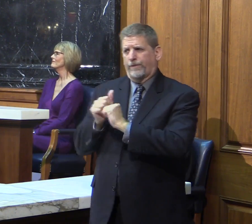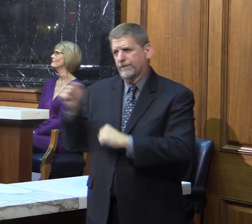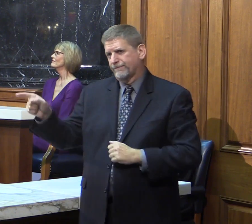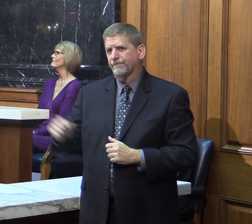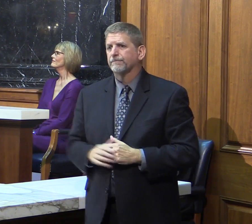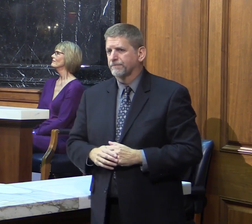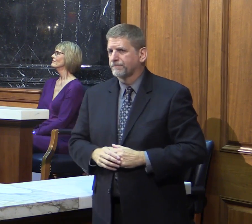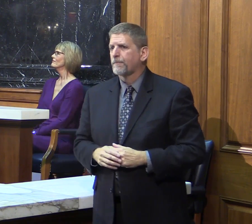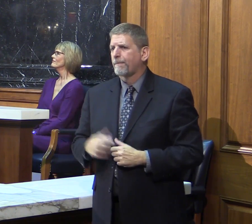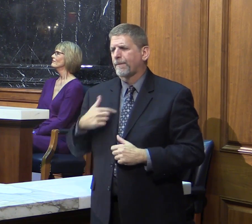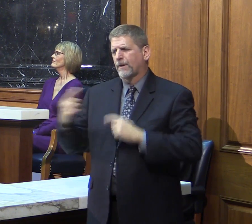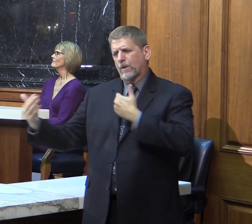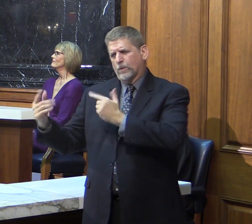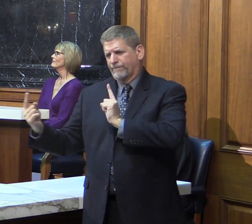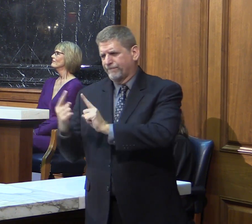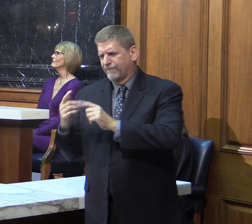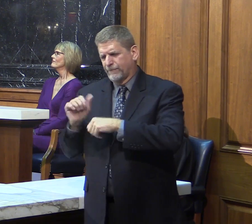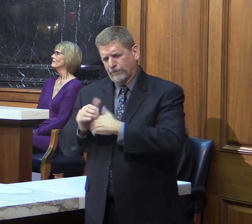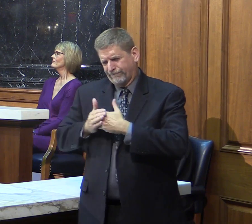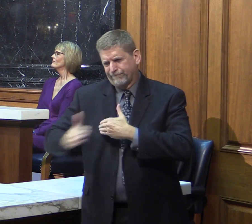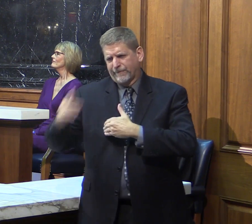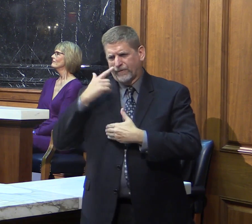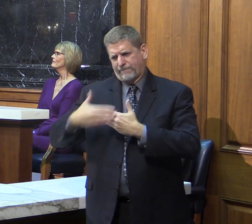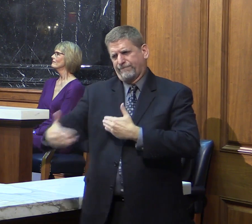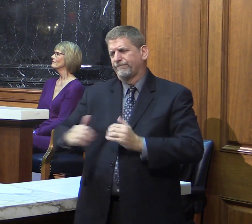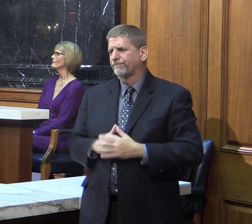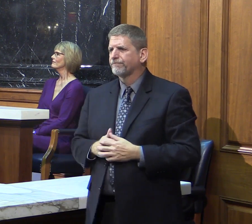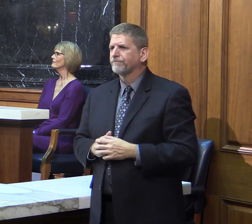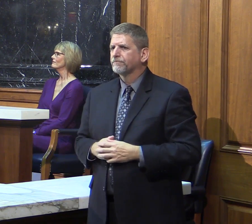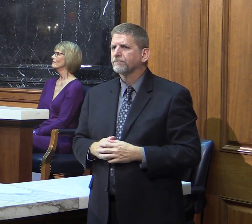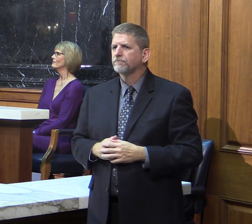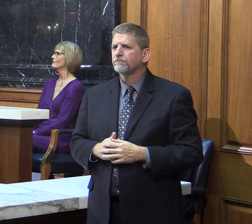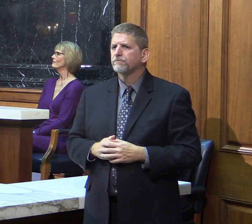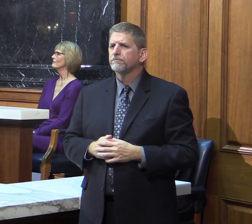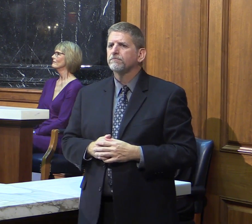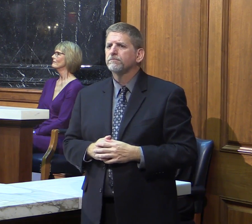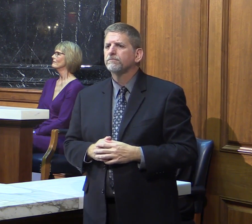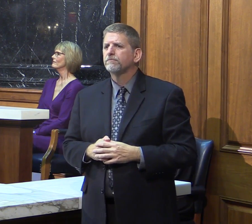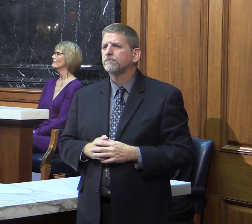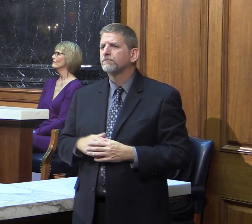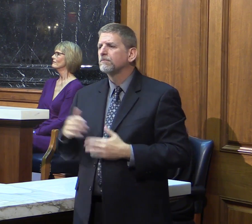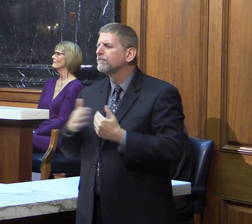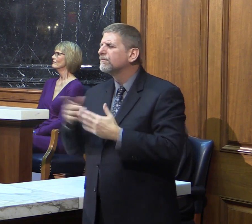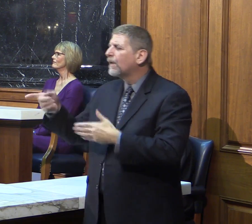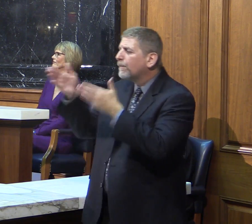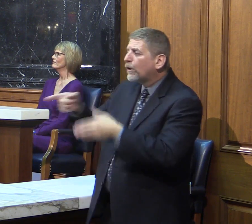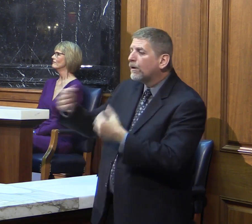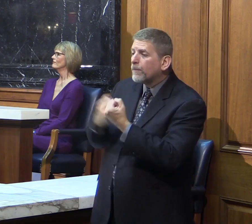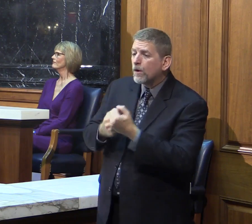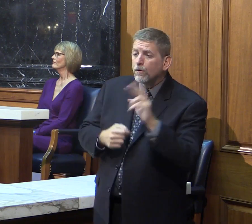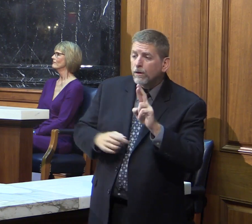to working closely with her over the next 4 years. But regardless of party, the governor should be able to